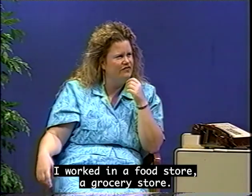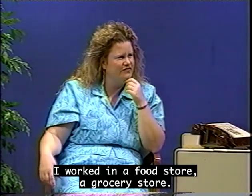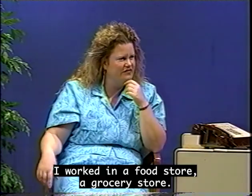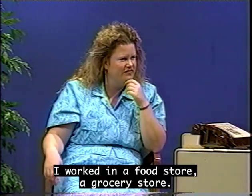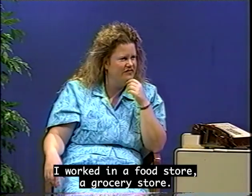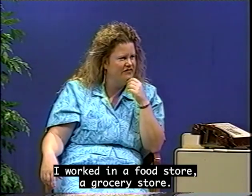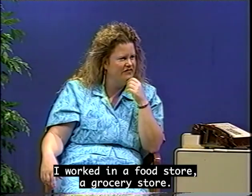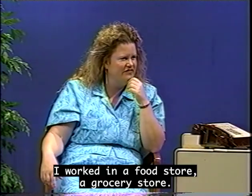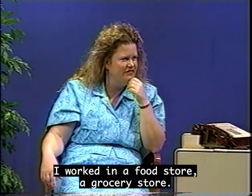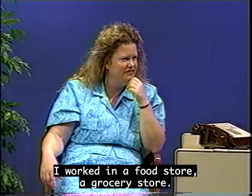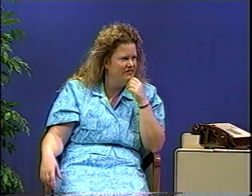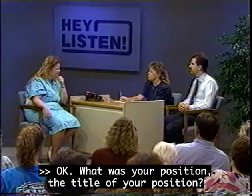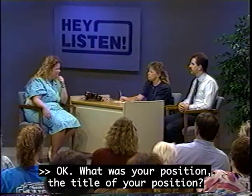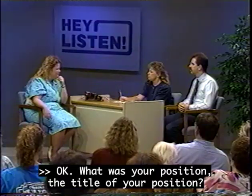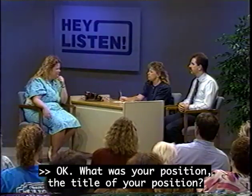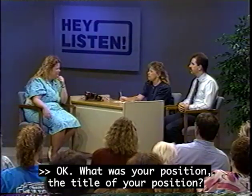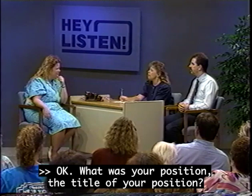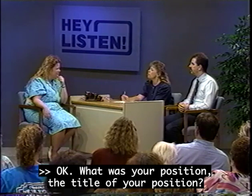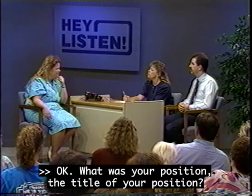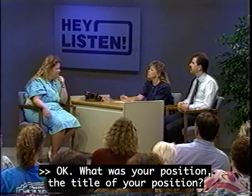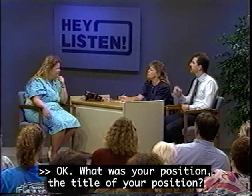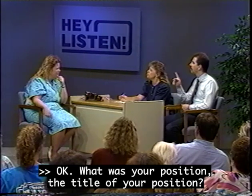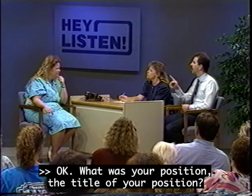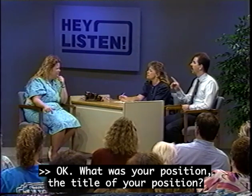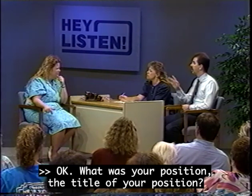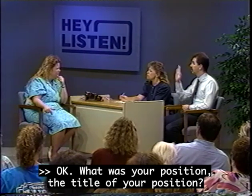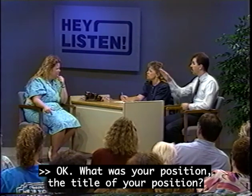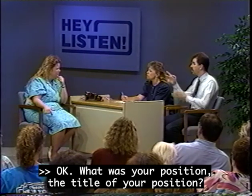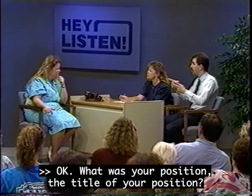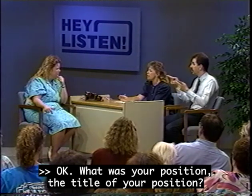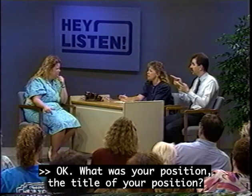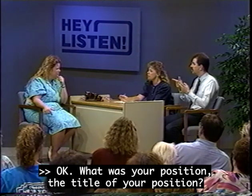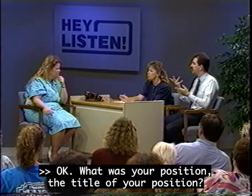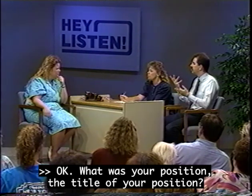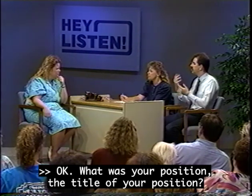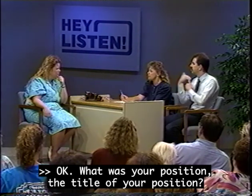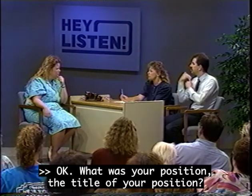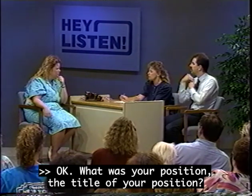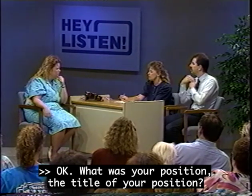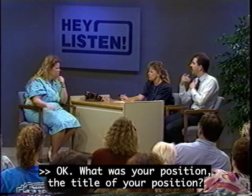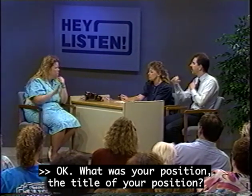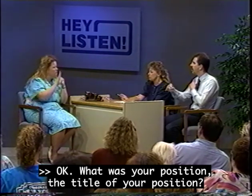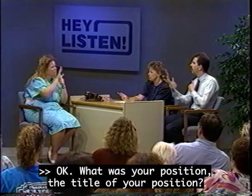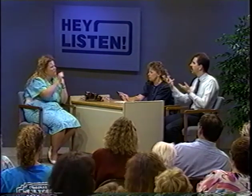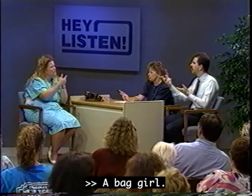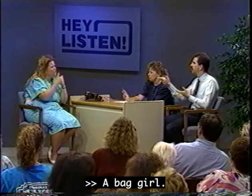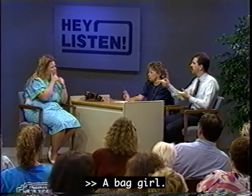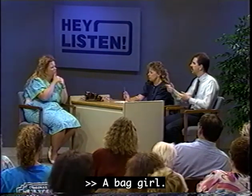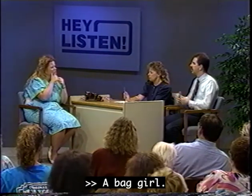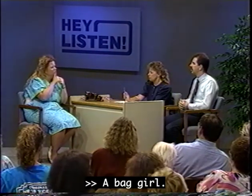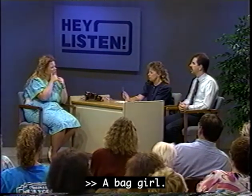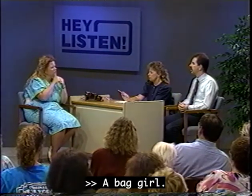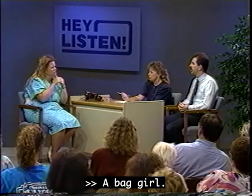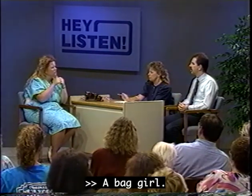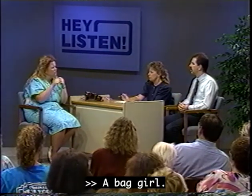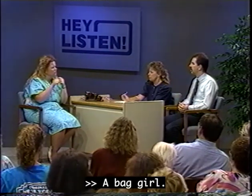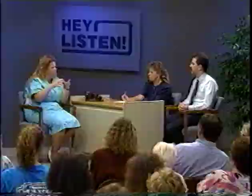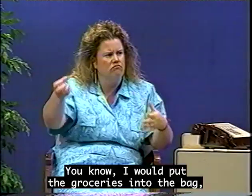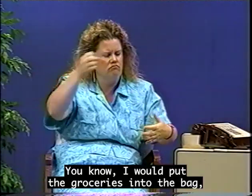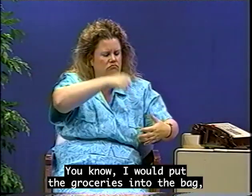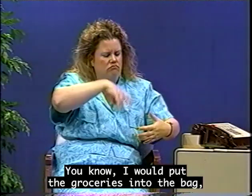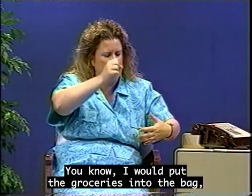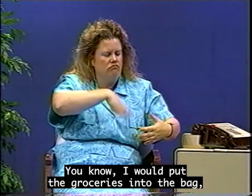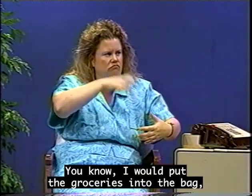I worked in a food store, a grocery store. Okay, what was your position, the title of your position? A bag